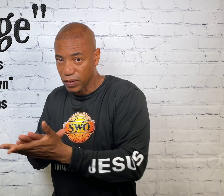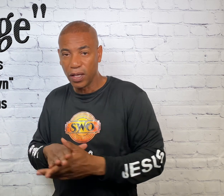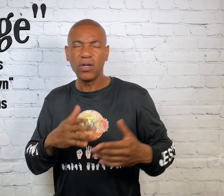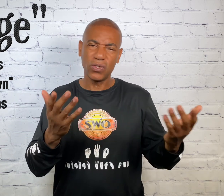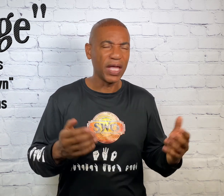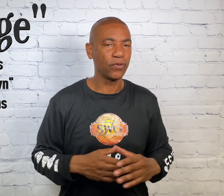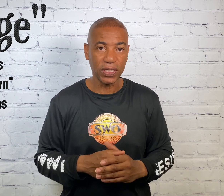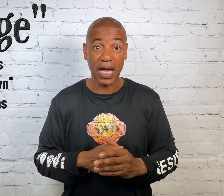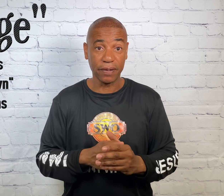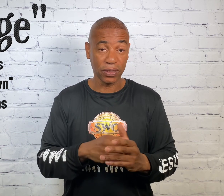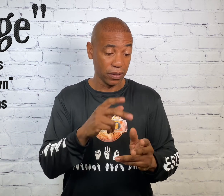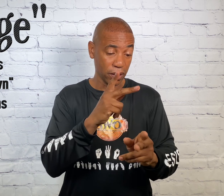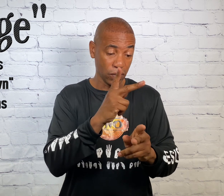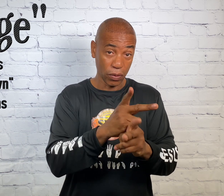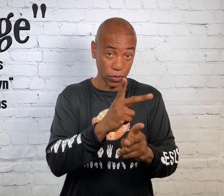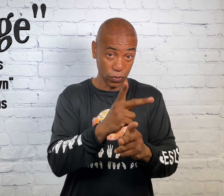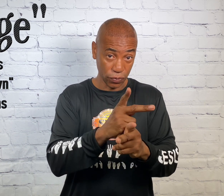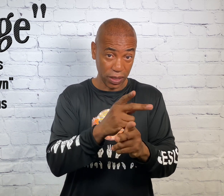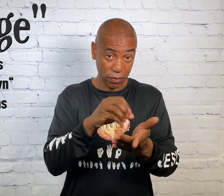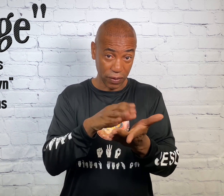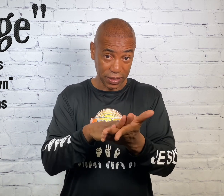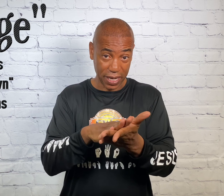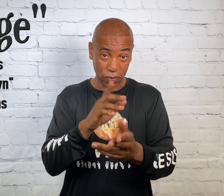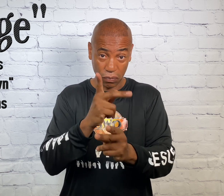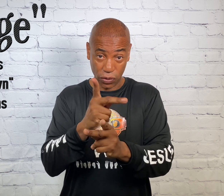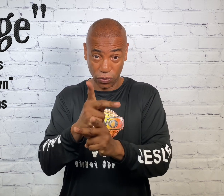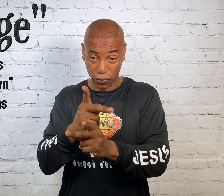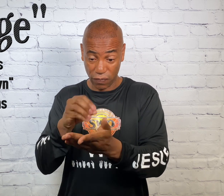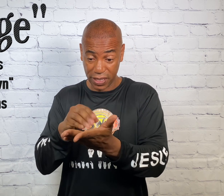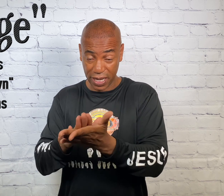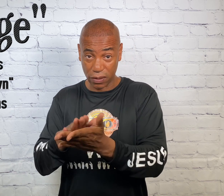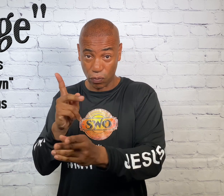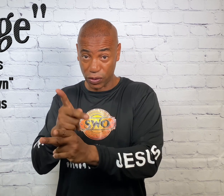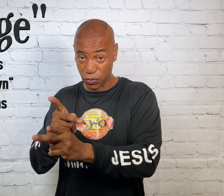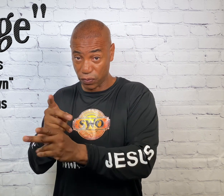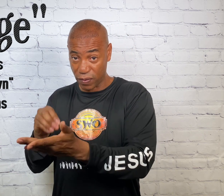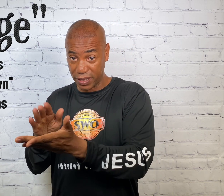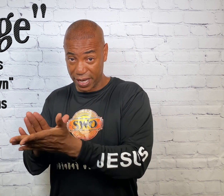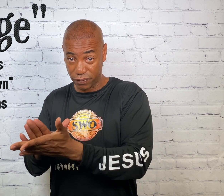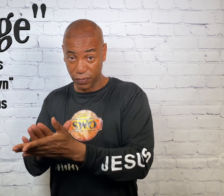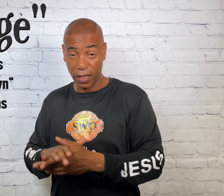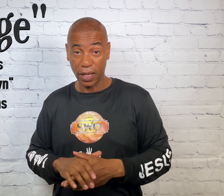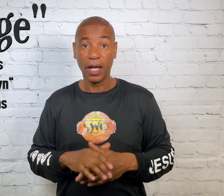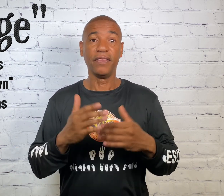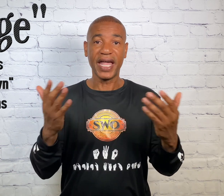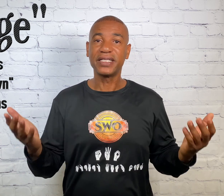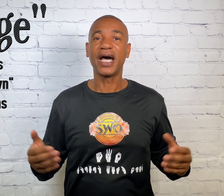You can do that 3 times. 1, 2, 3, write down. 1, 2, 3, write down. 1, 2, 3, write down. That is how you